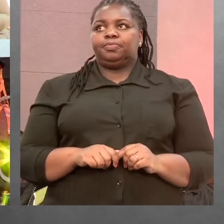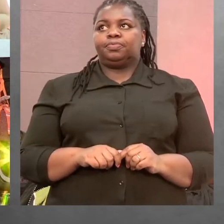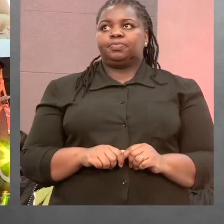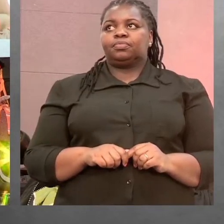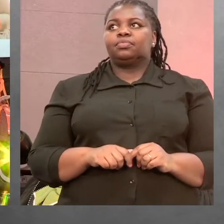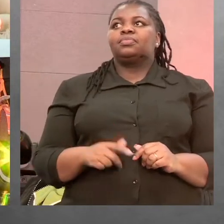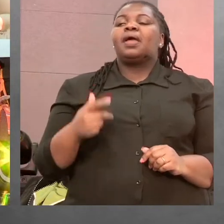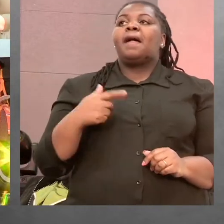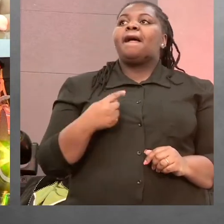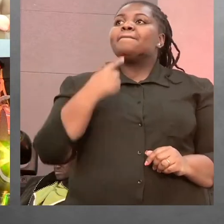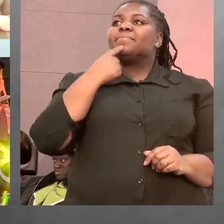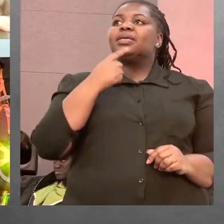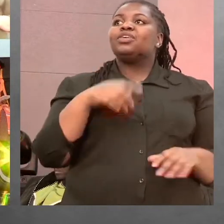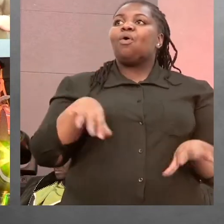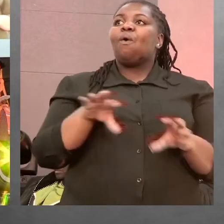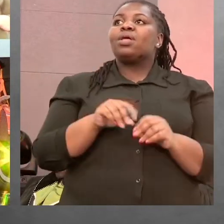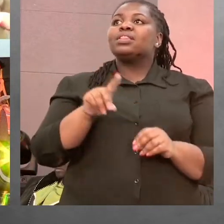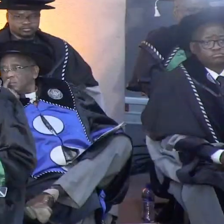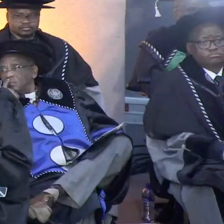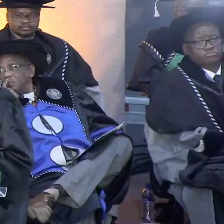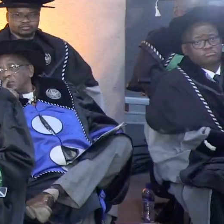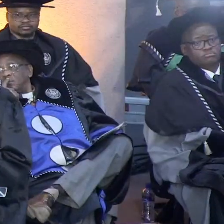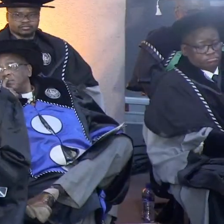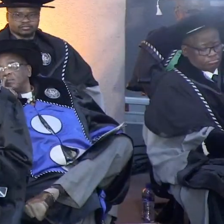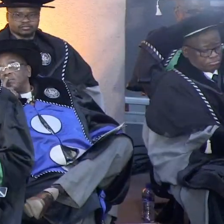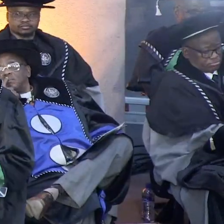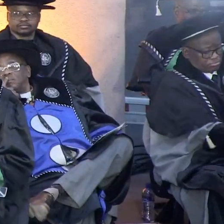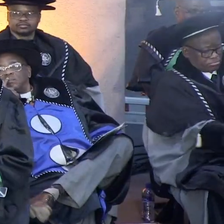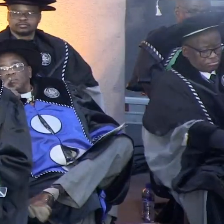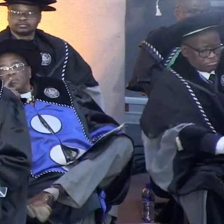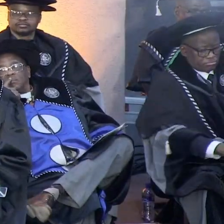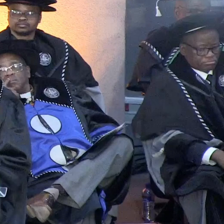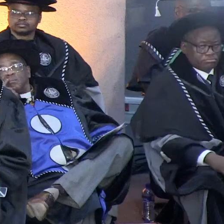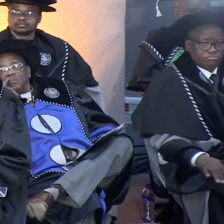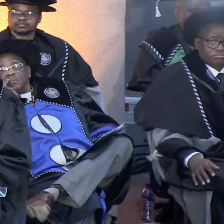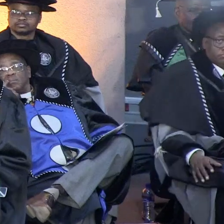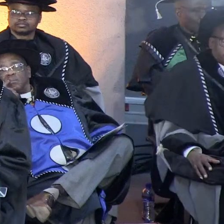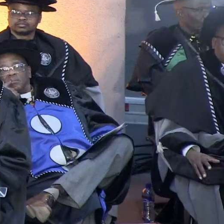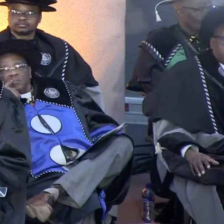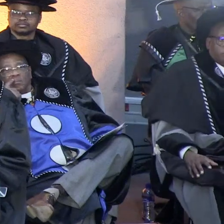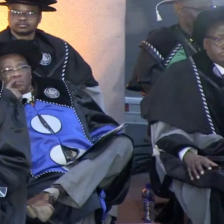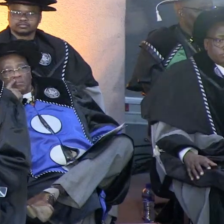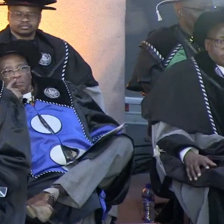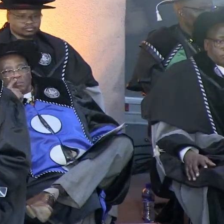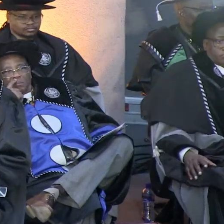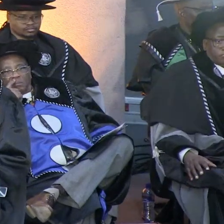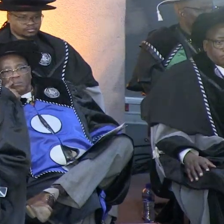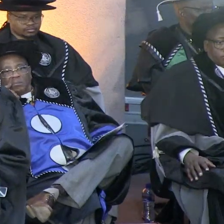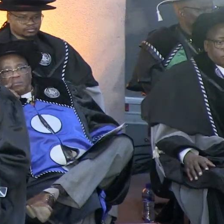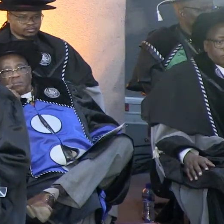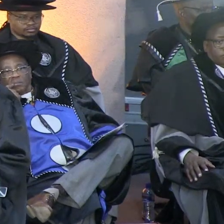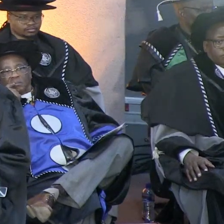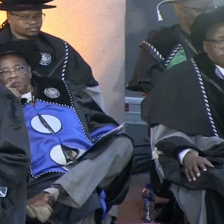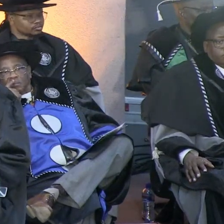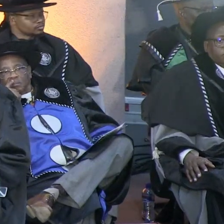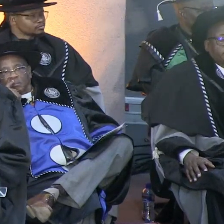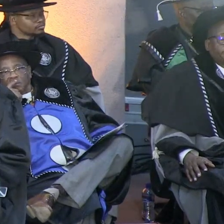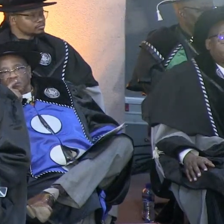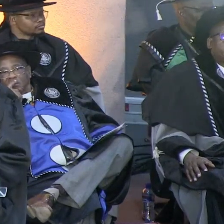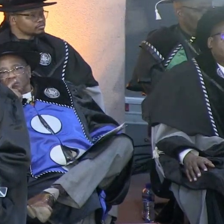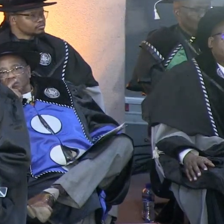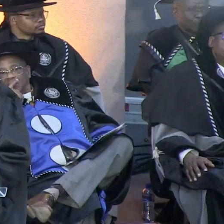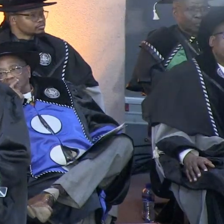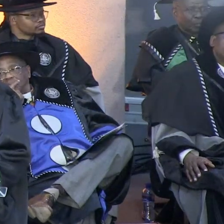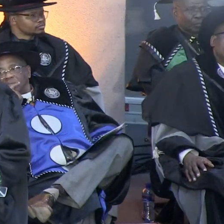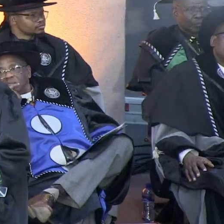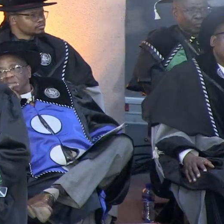And I'm mentioning these things to so that we can understand the challenges and the obstacles and the battles that you've had to